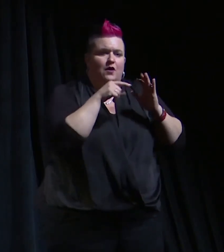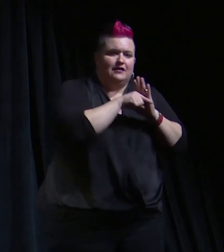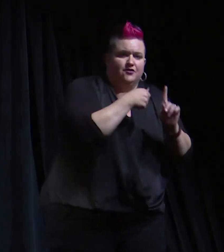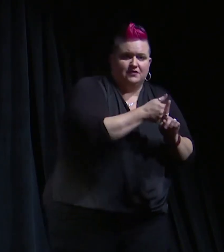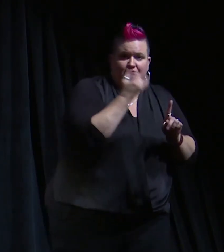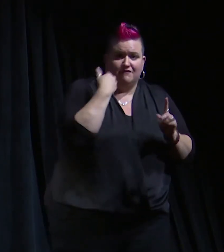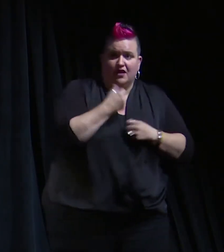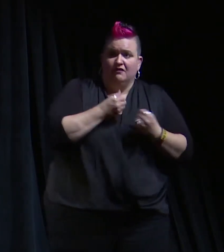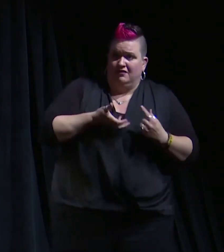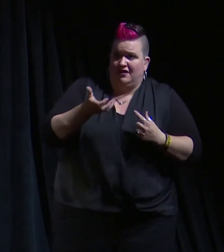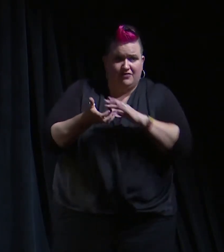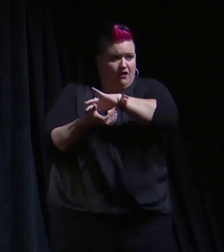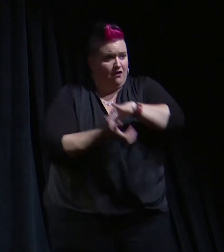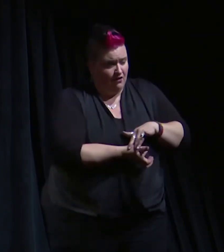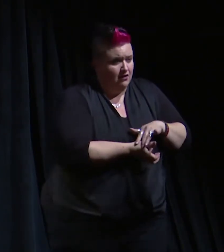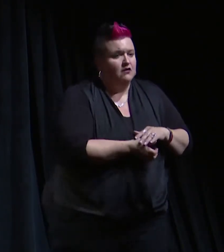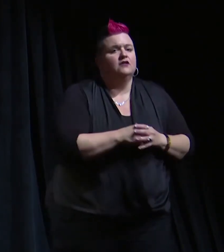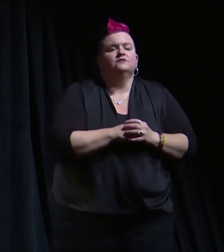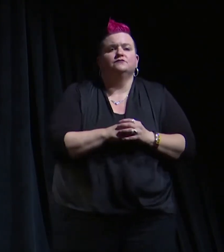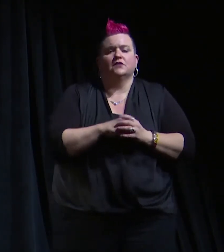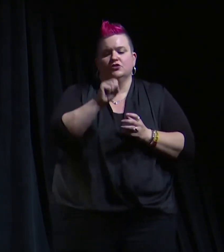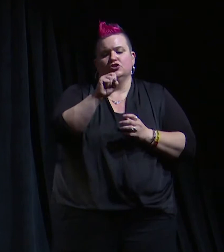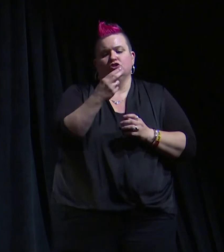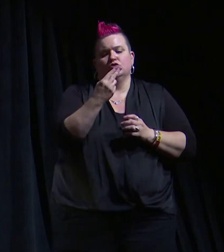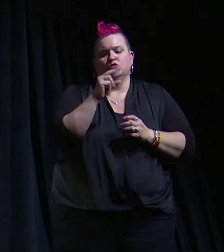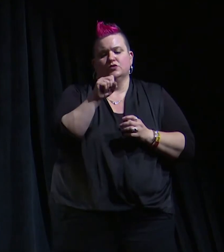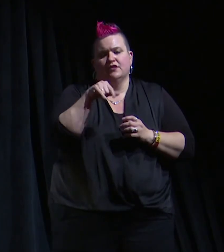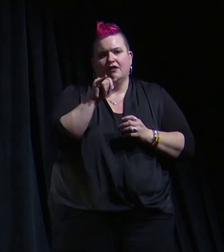enough. God bless you, and Tazaki Shange.